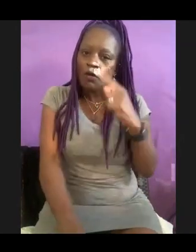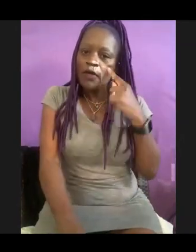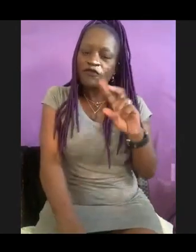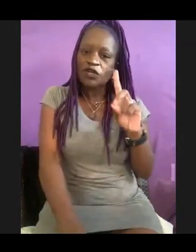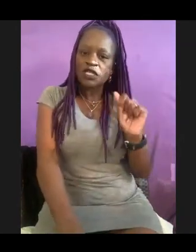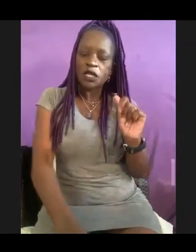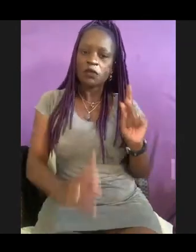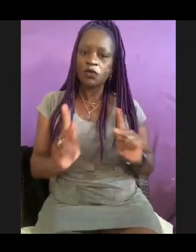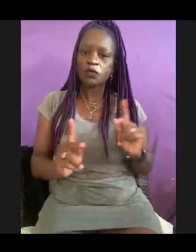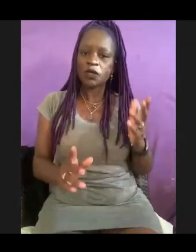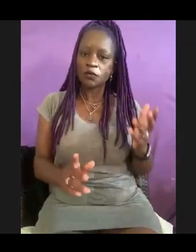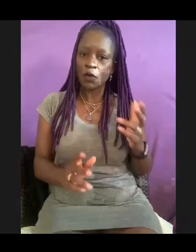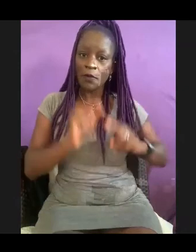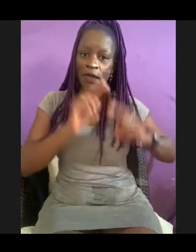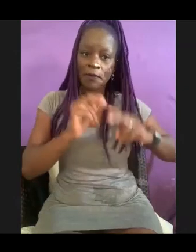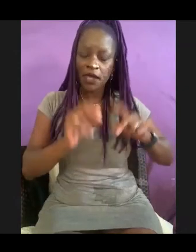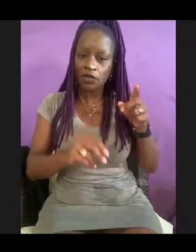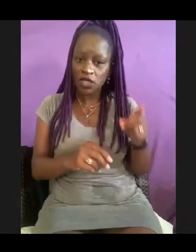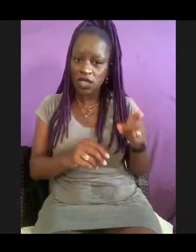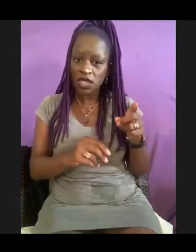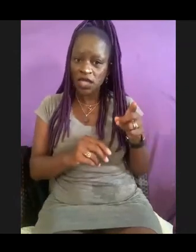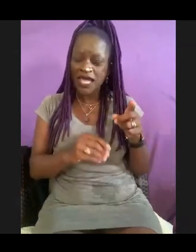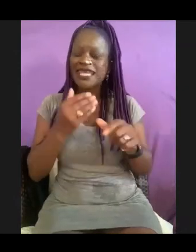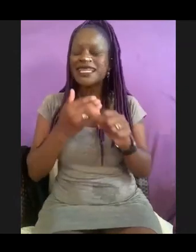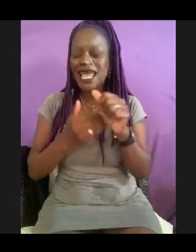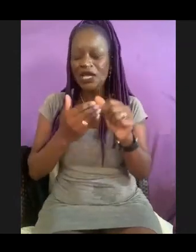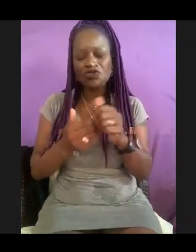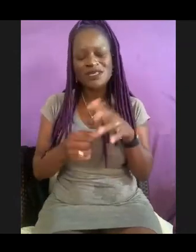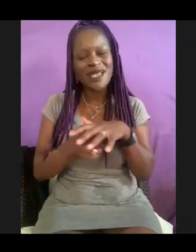people being built in dangerous neighborhoods?